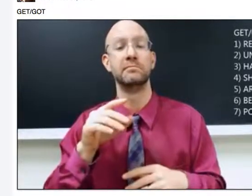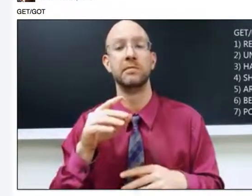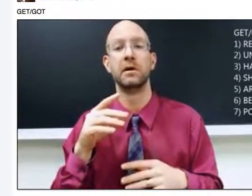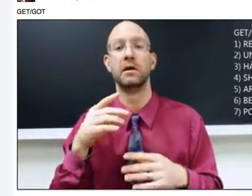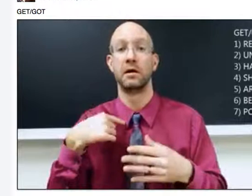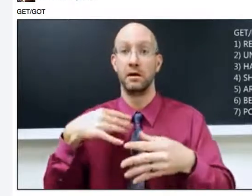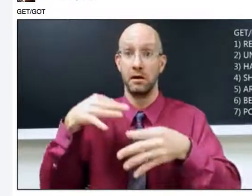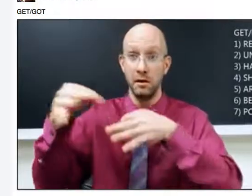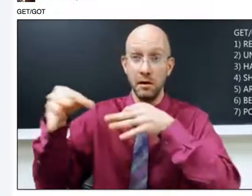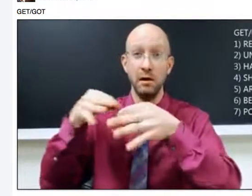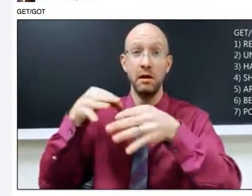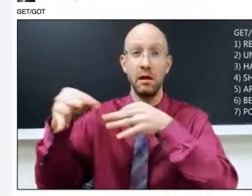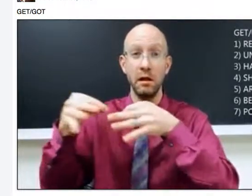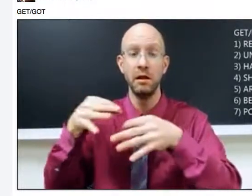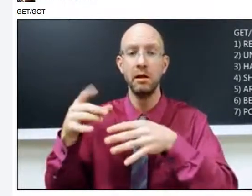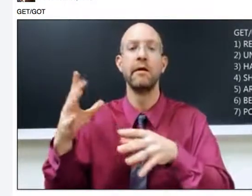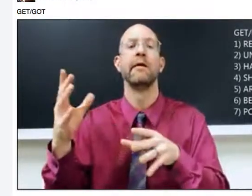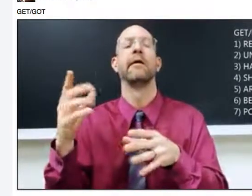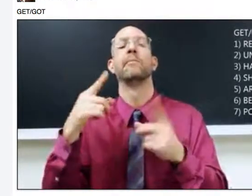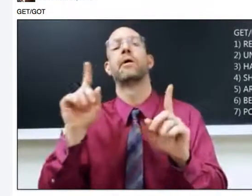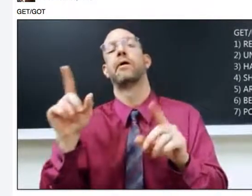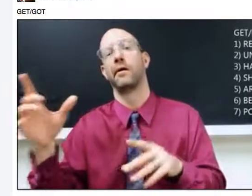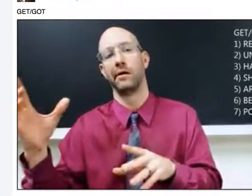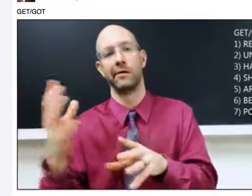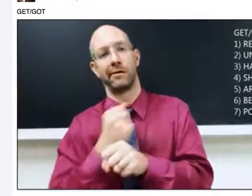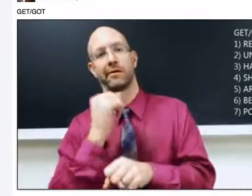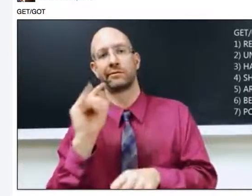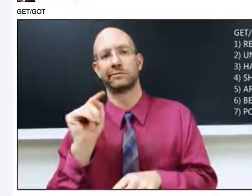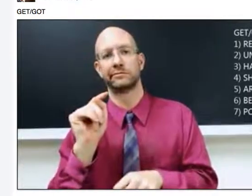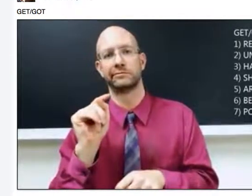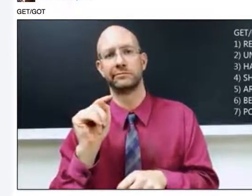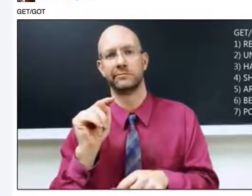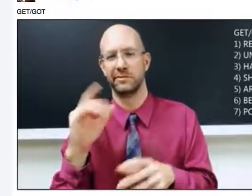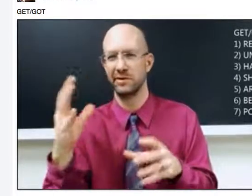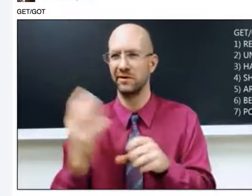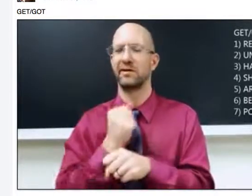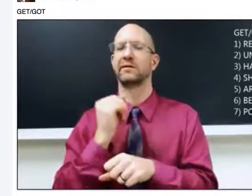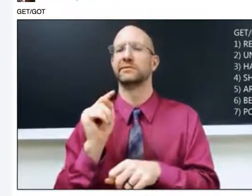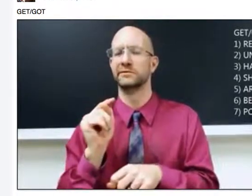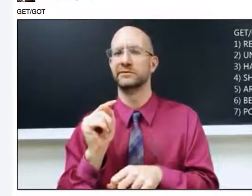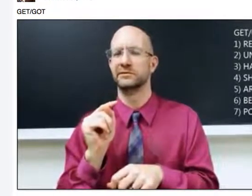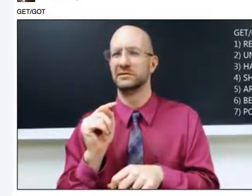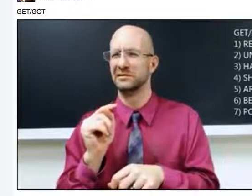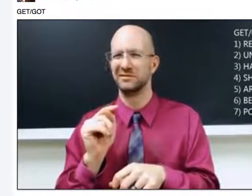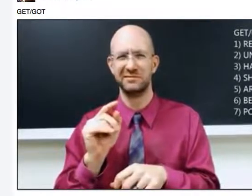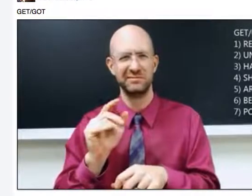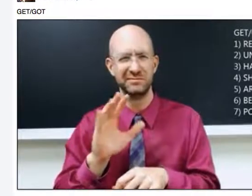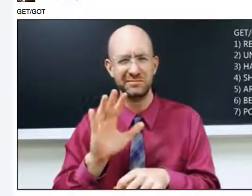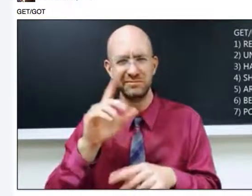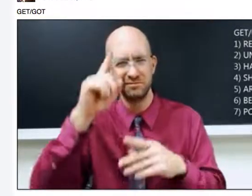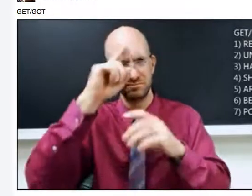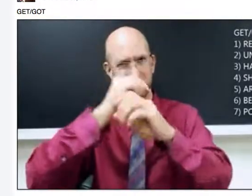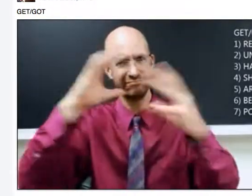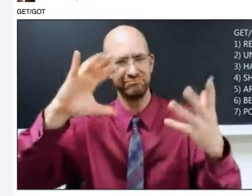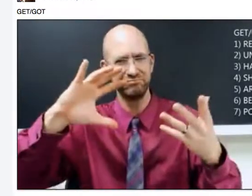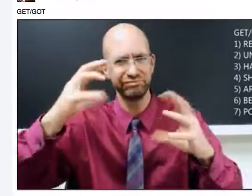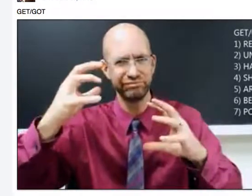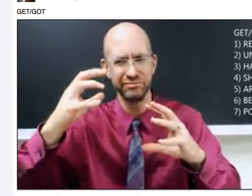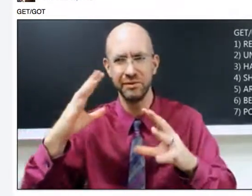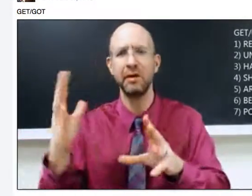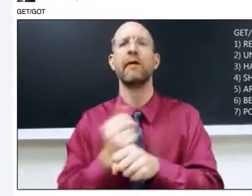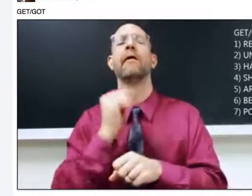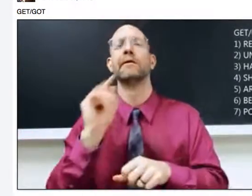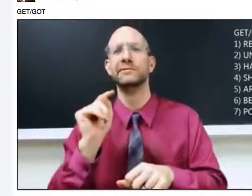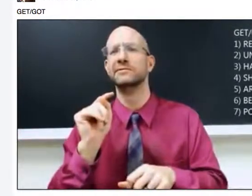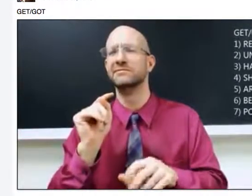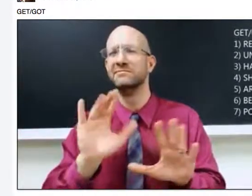A lot of people tend to say, oh, okay, yeah, I got it. You know, I'll explain and they'll be like, yeah, I got it. Or they can look